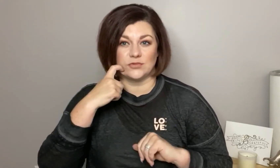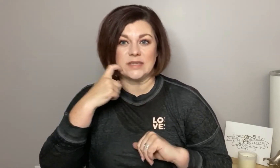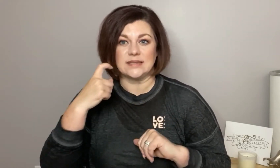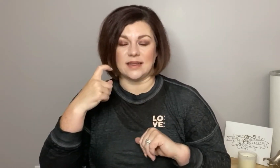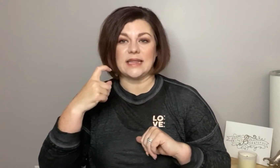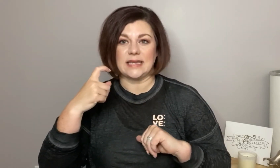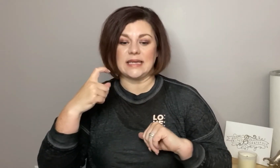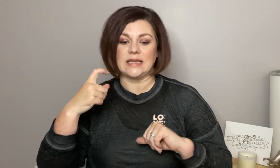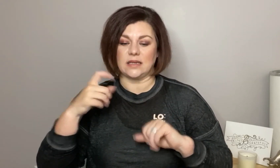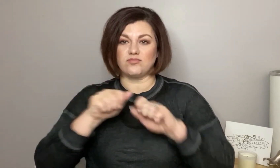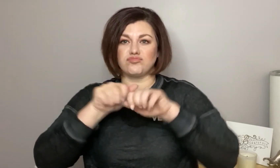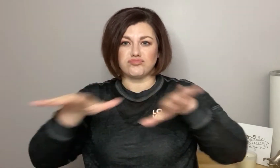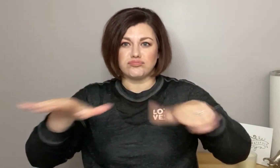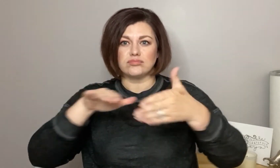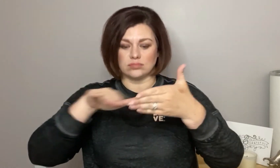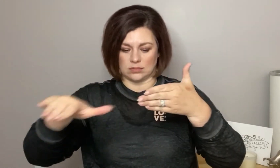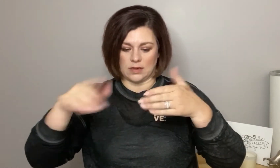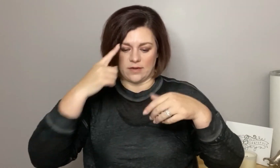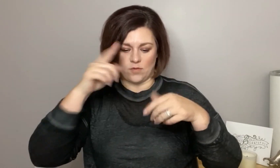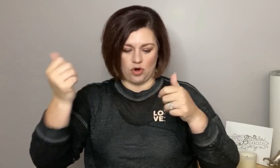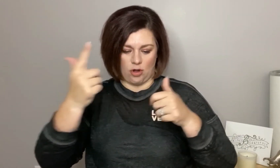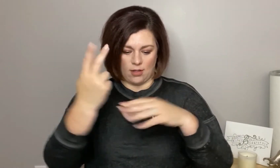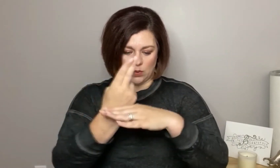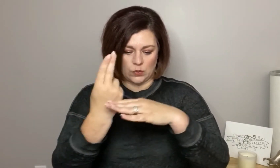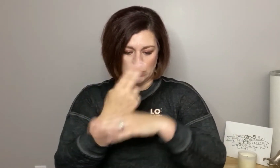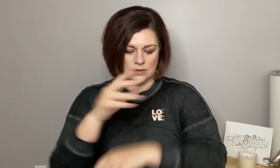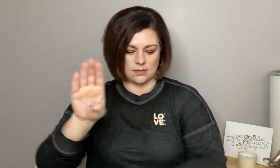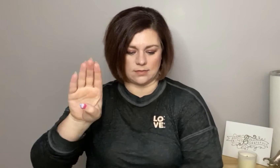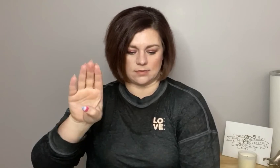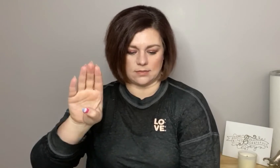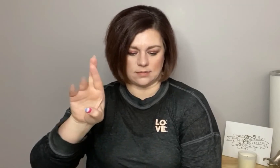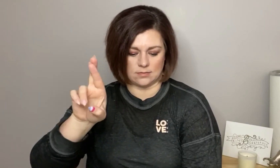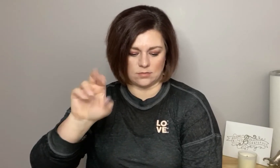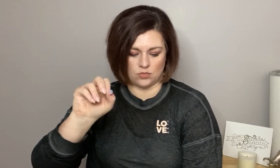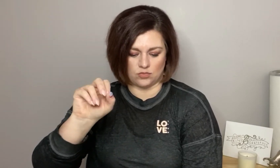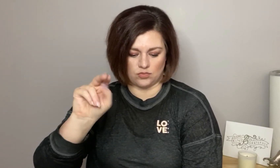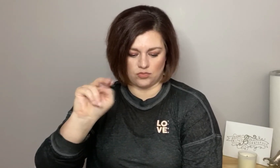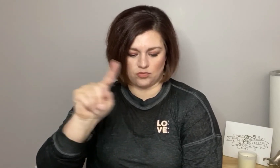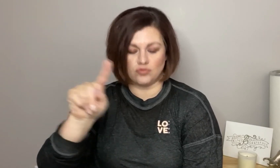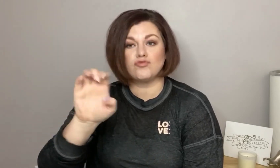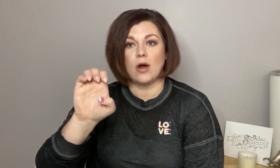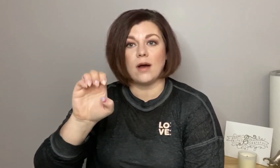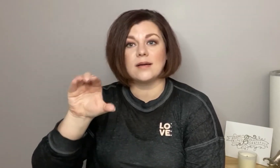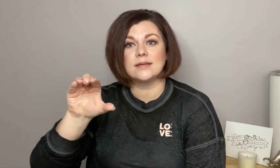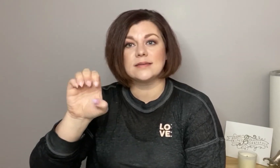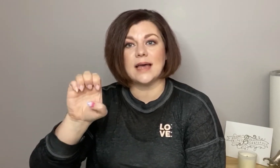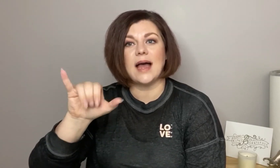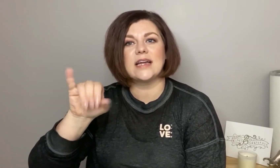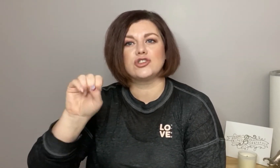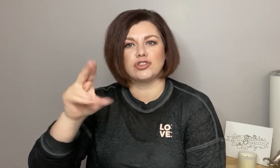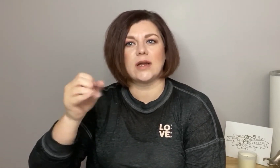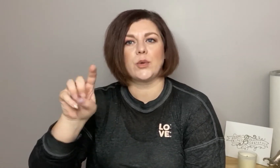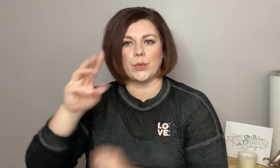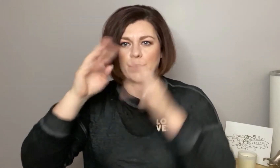quite enough. But recently she released this bronze palette, and it is